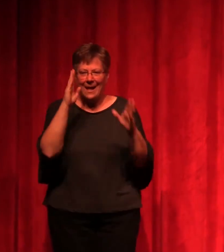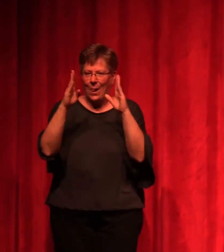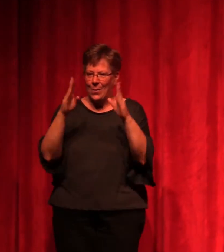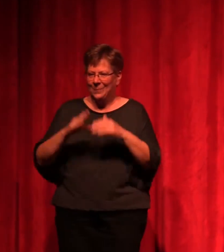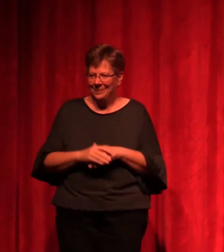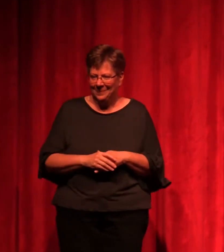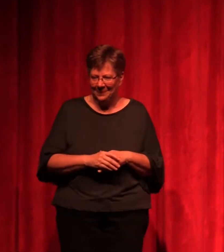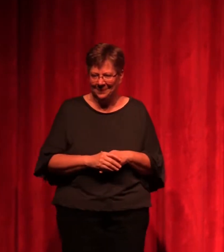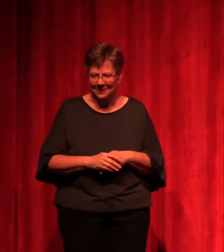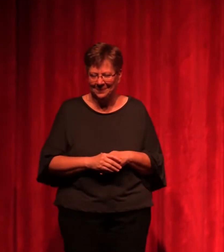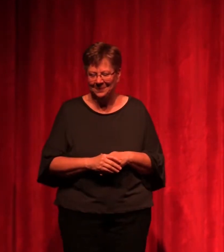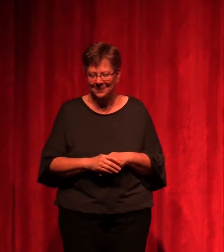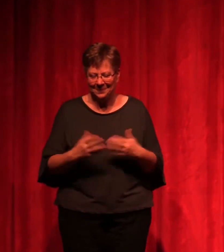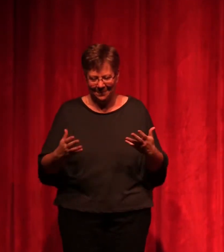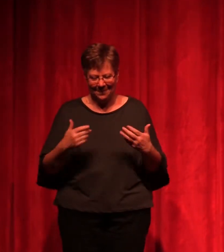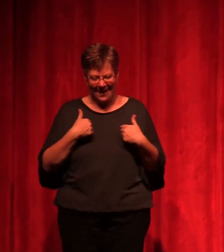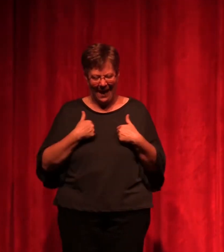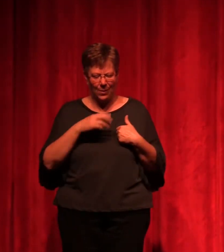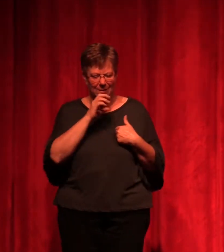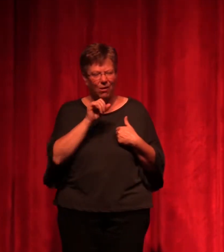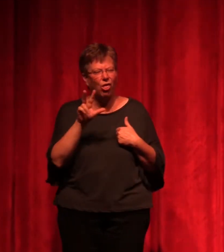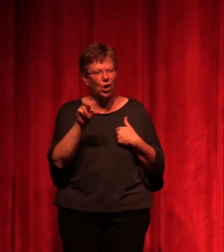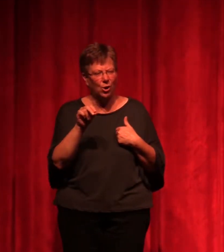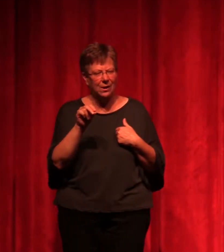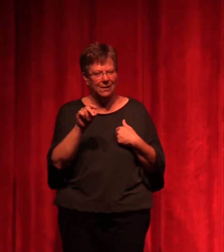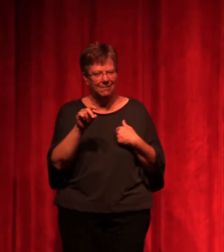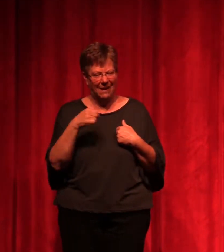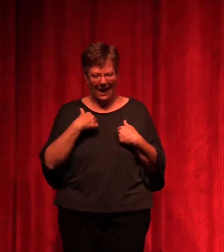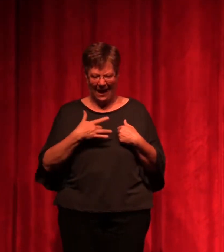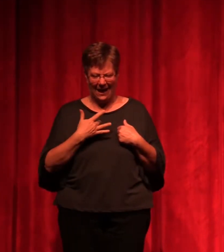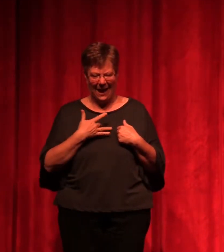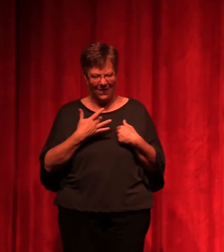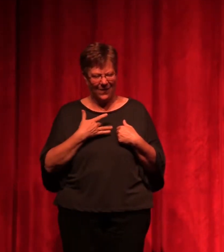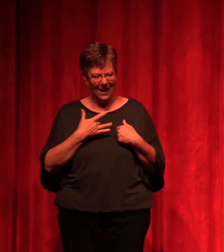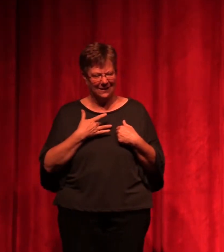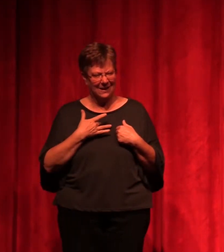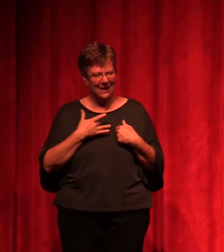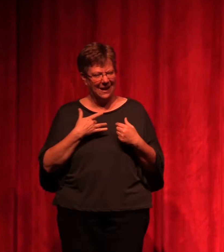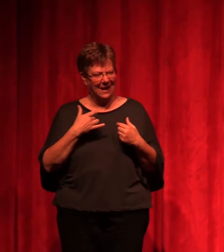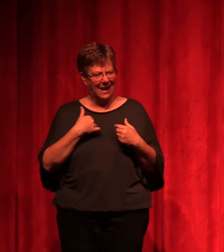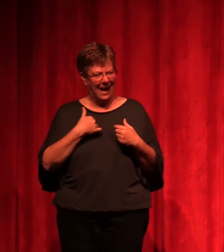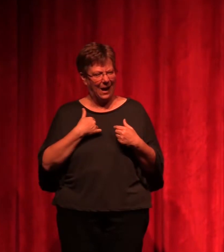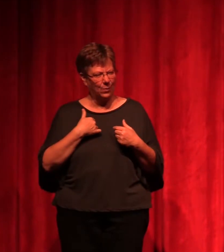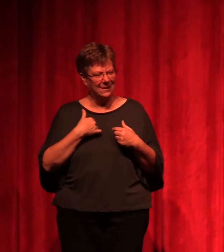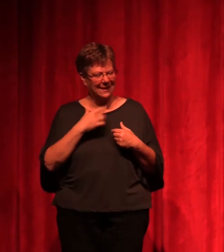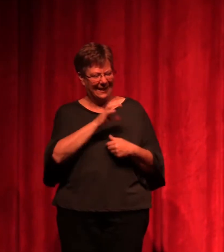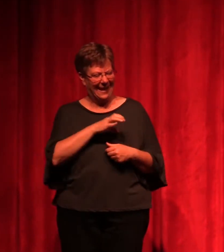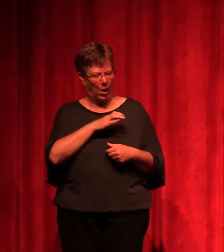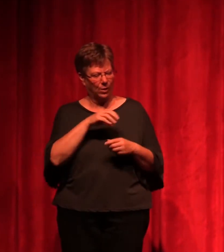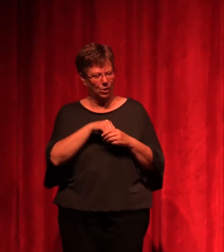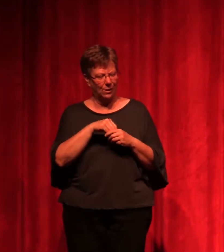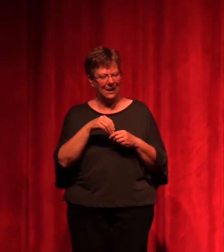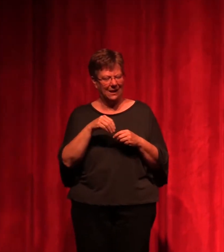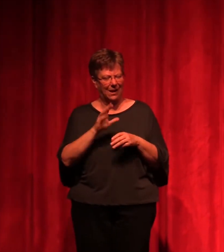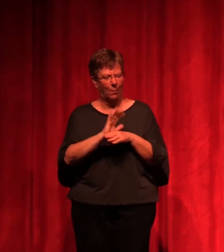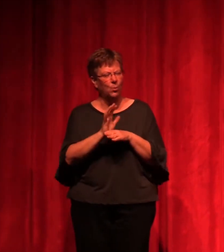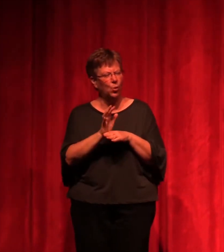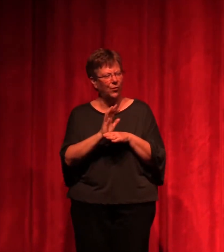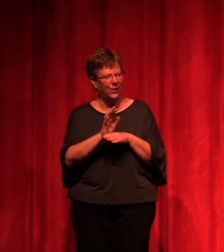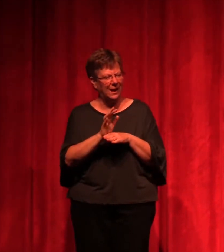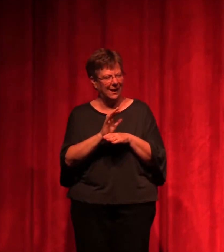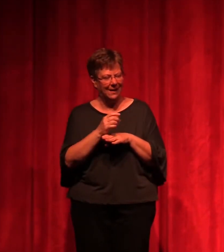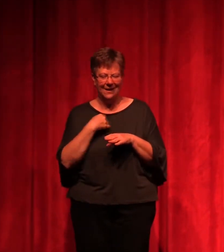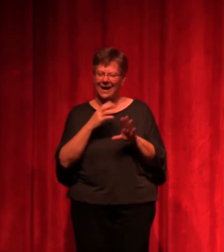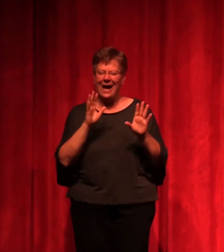Hello. I was 30 years old and I felt like I was a character in the movie Office Space. Anybody seen the movie Office Space? And